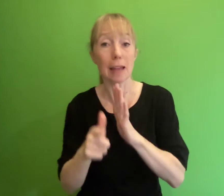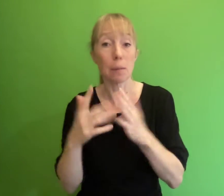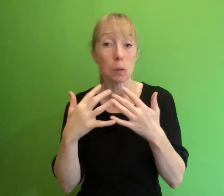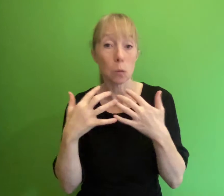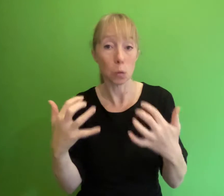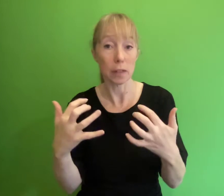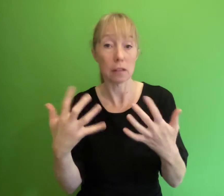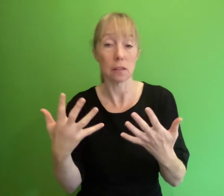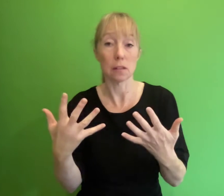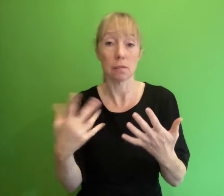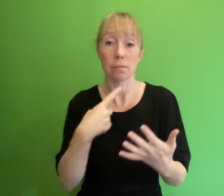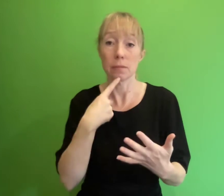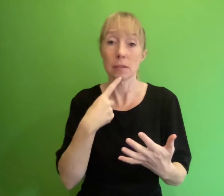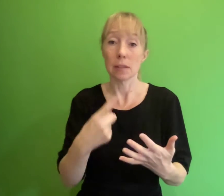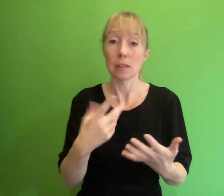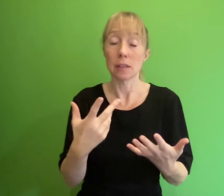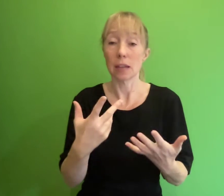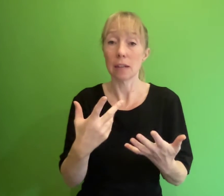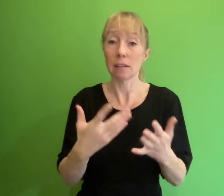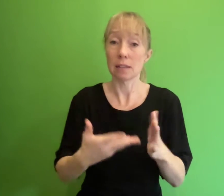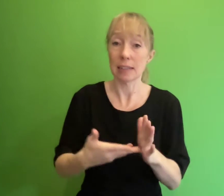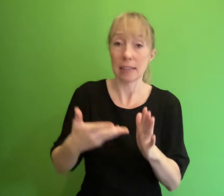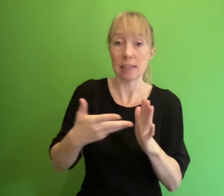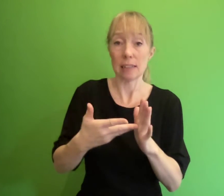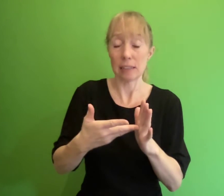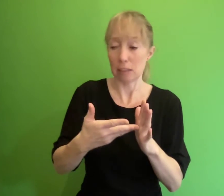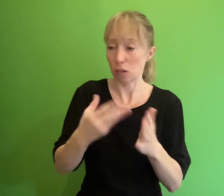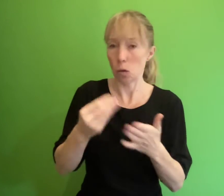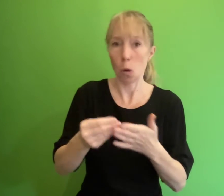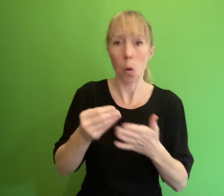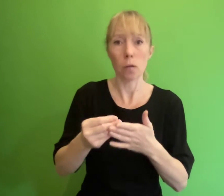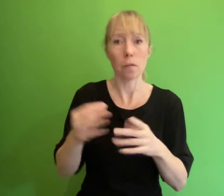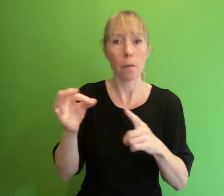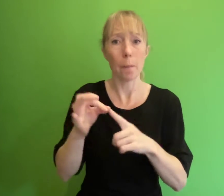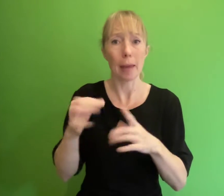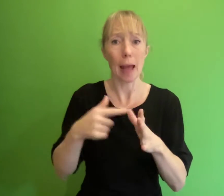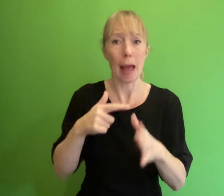audiences said that the additional costs for personal assistance was a barrier.